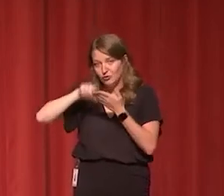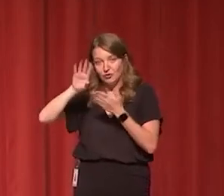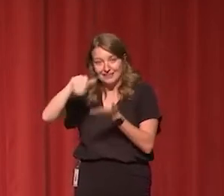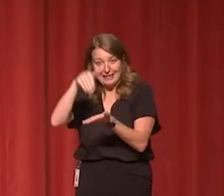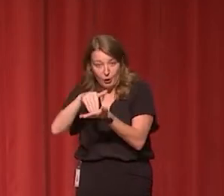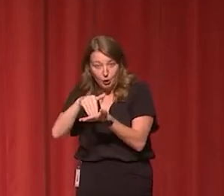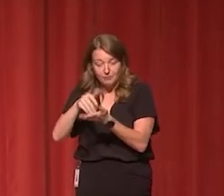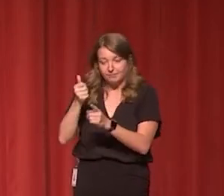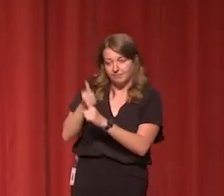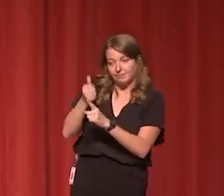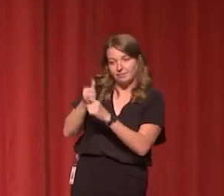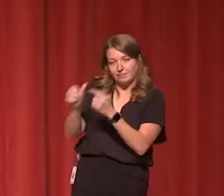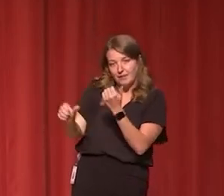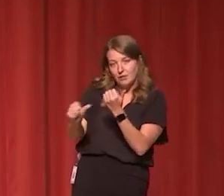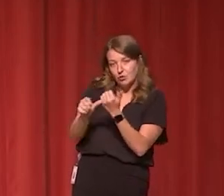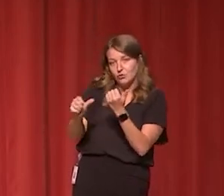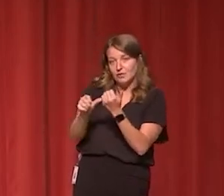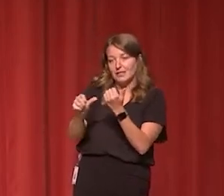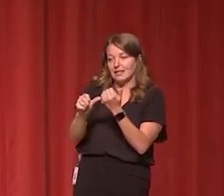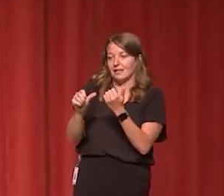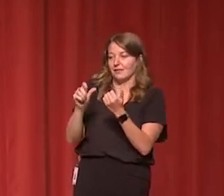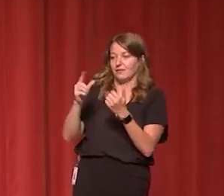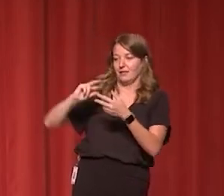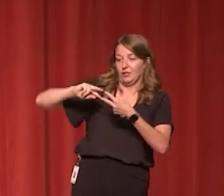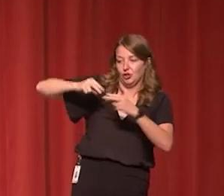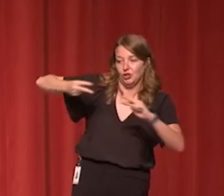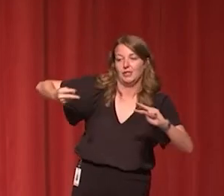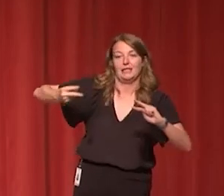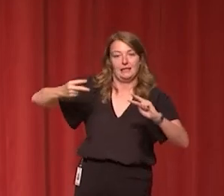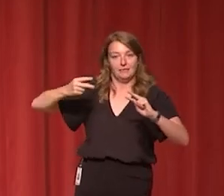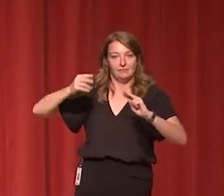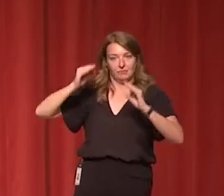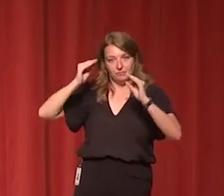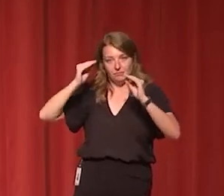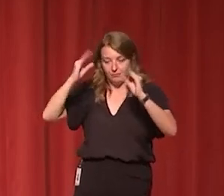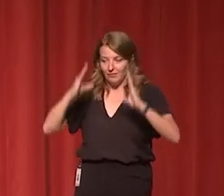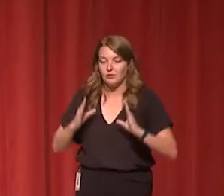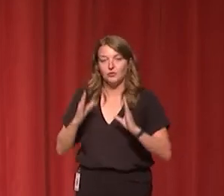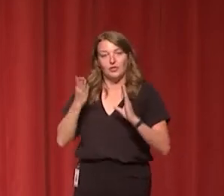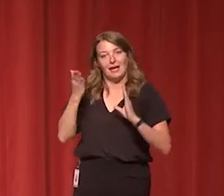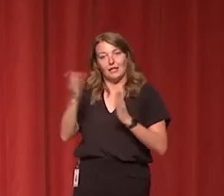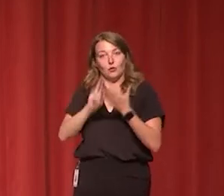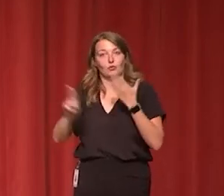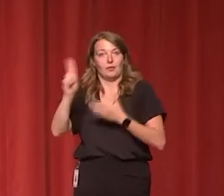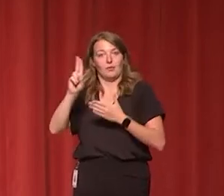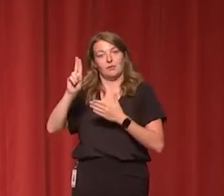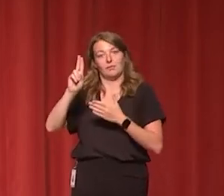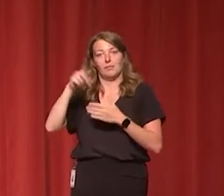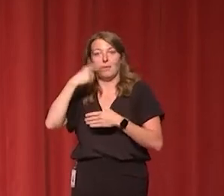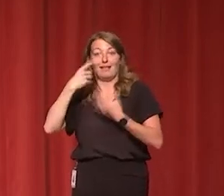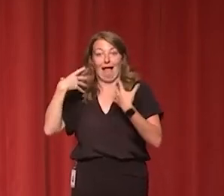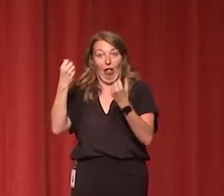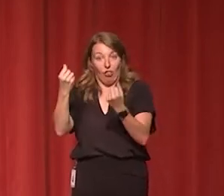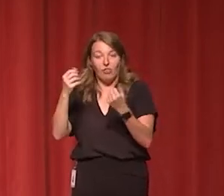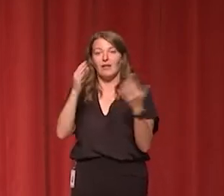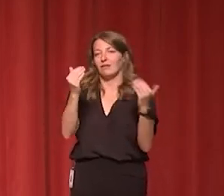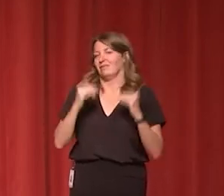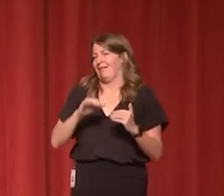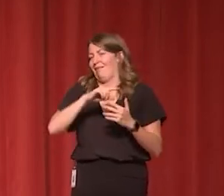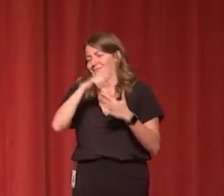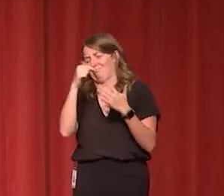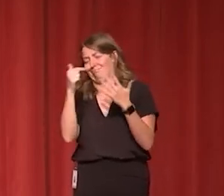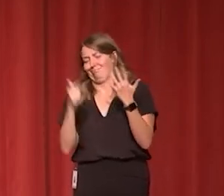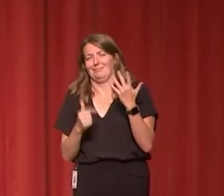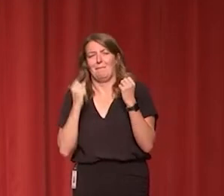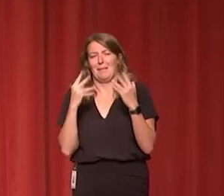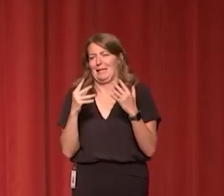associate dean of gerontology at the UW School of Medicine and Public Health and holds a number of other local and national leadership positions. He